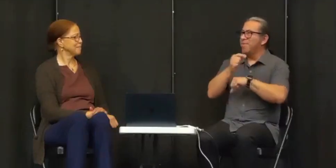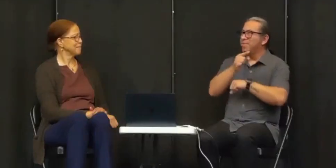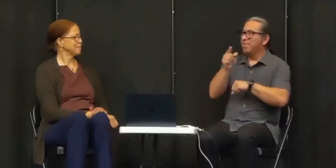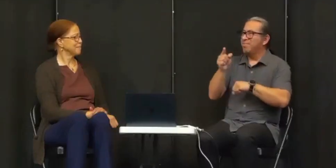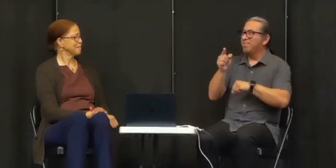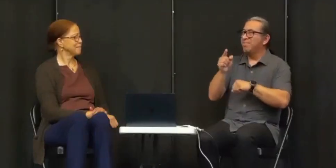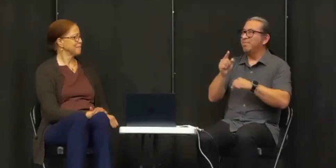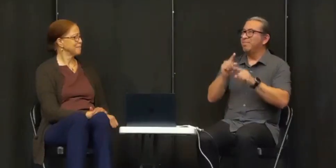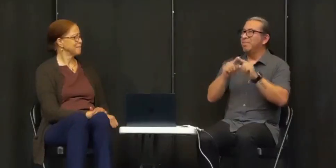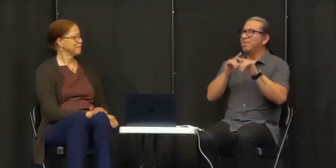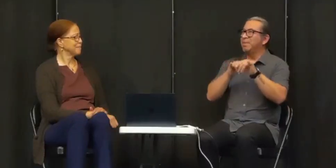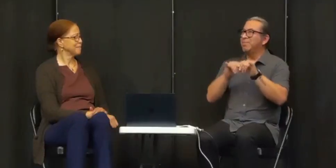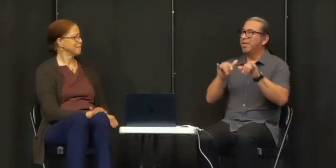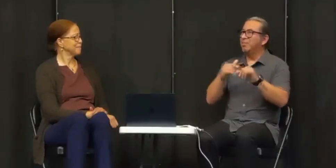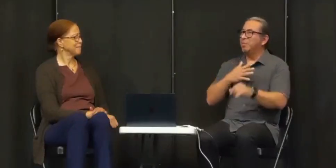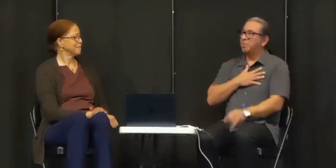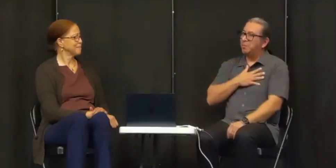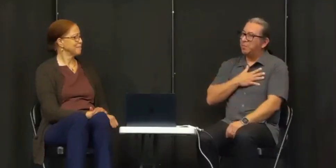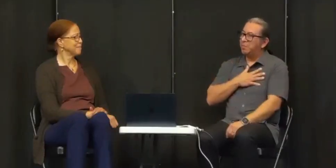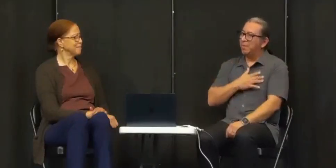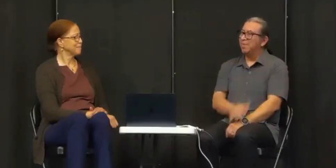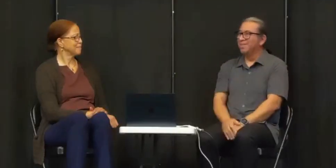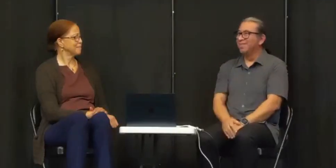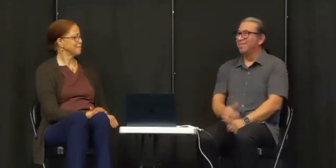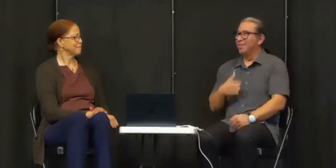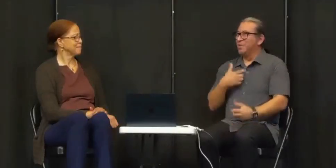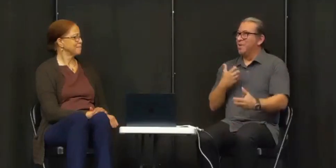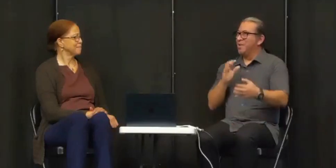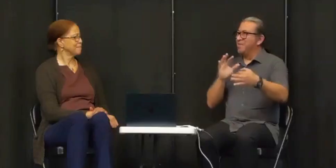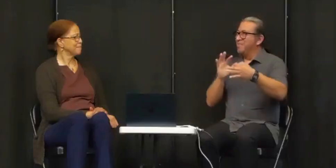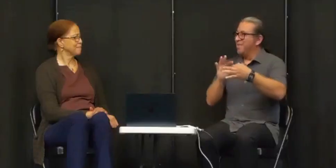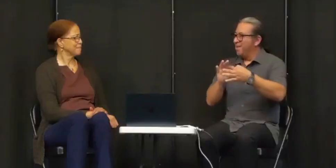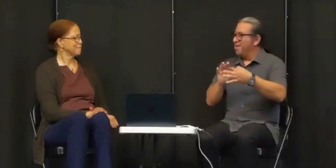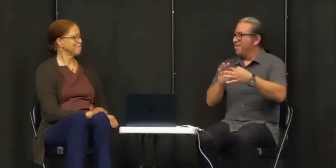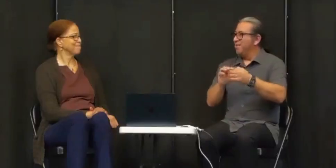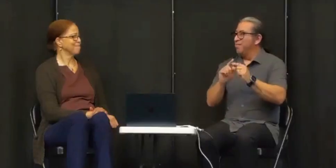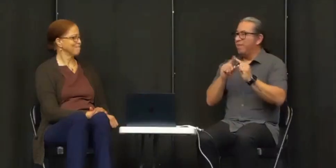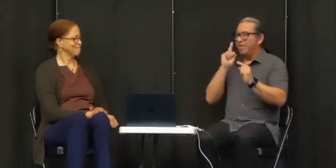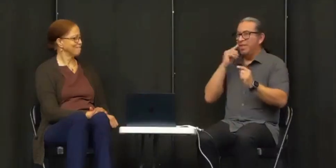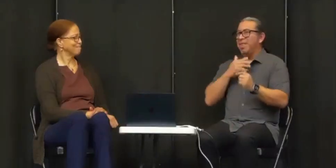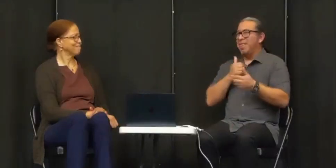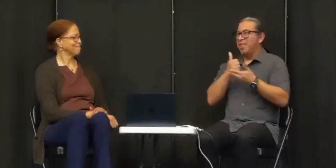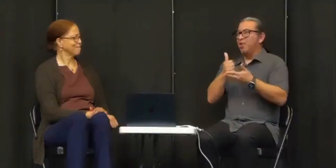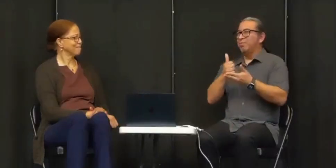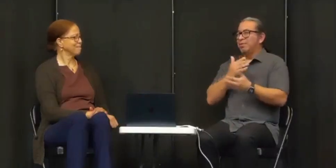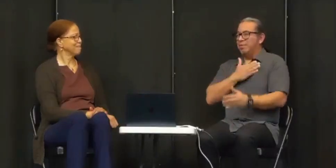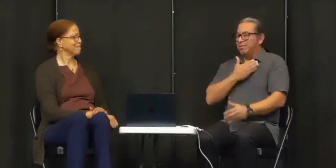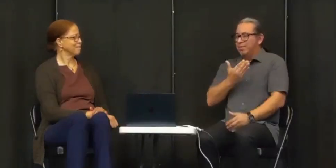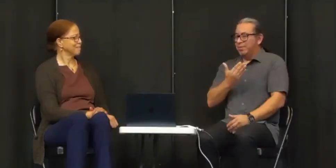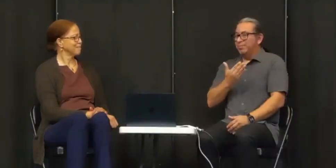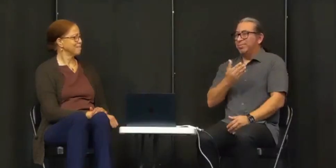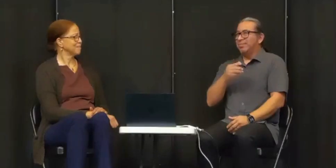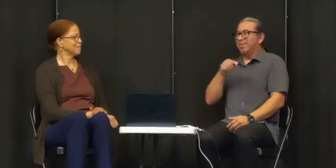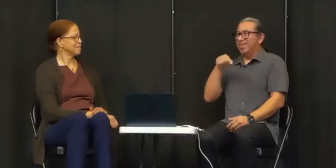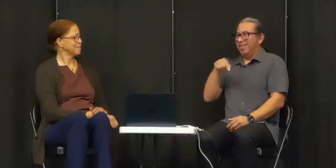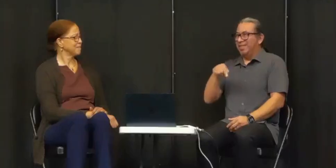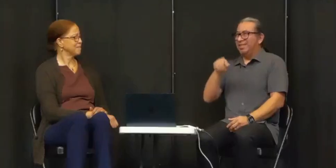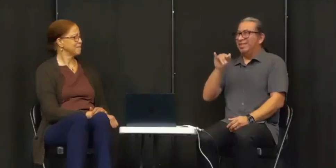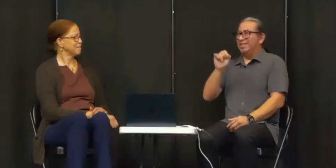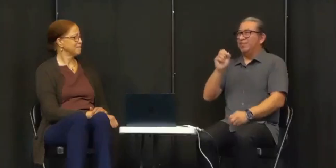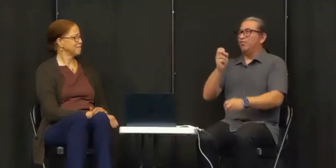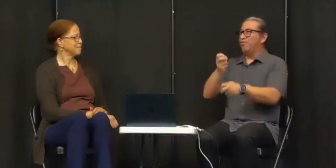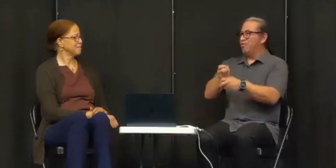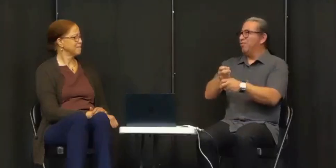that. It's not even I'm blaming on them. At the same time, it impacts me. I want to feel connected. I want to be there.